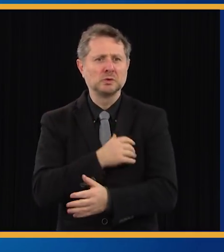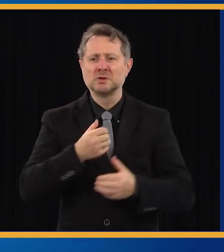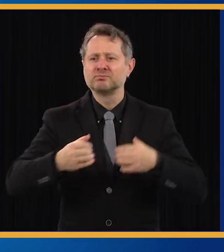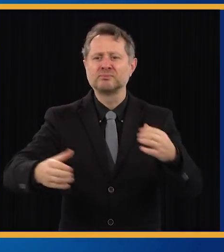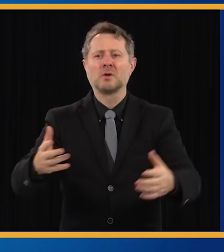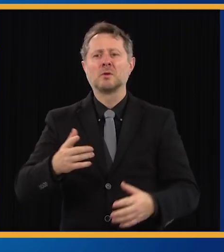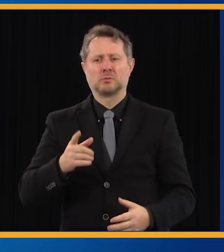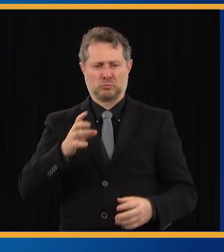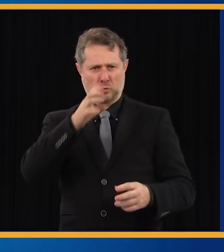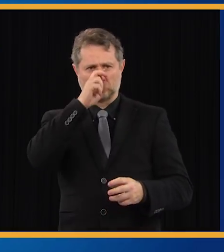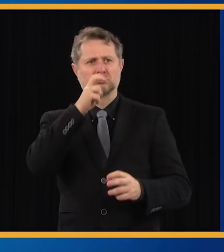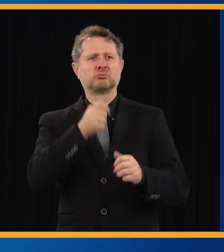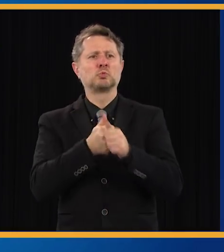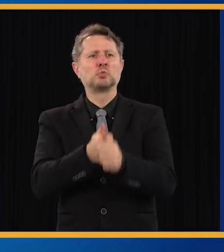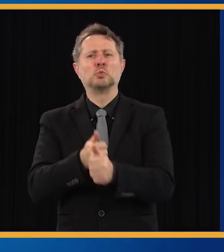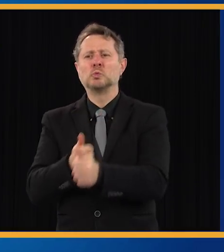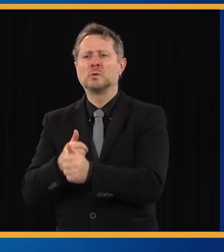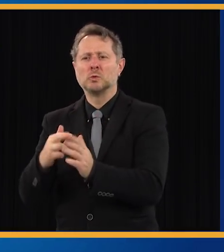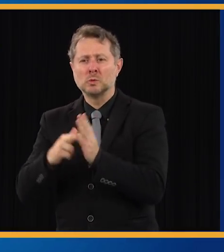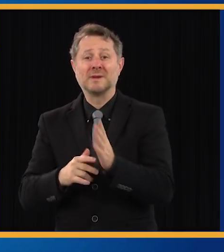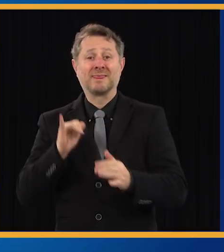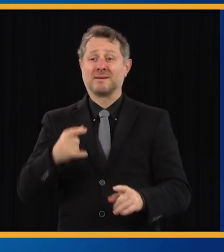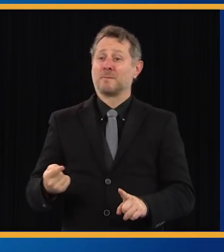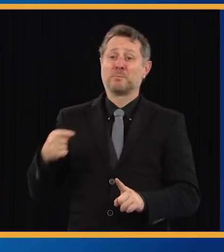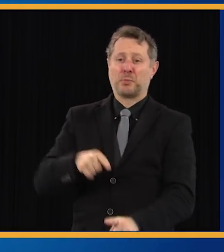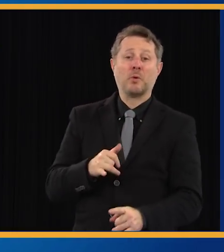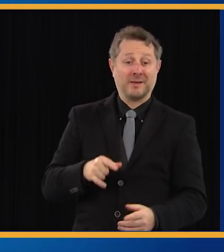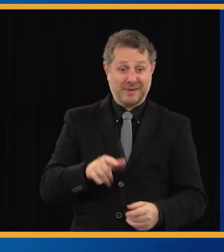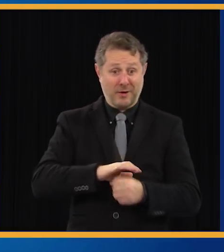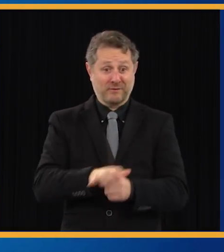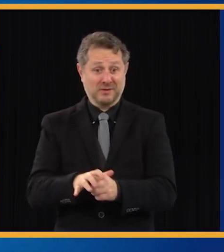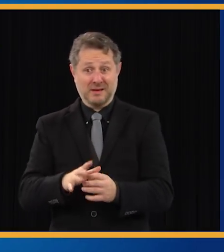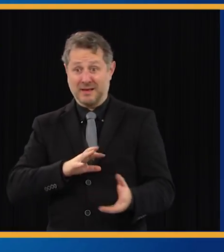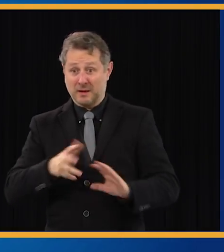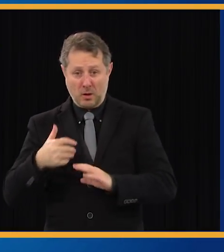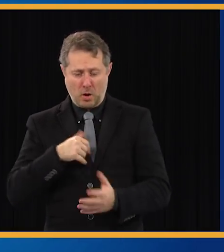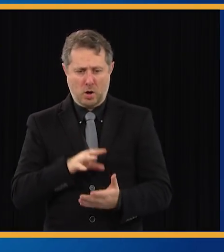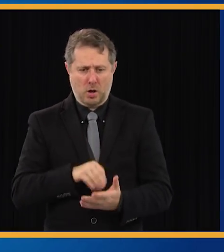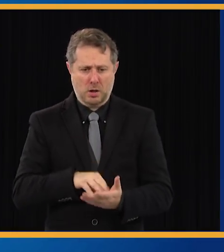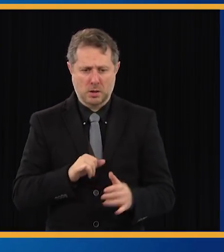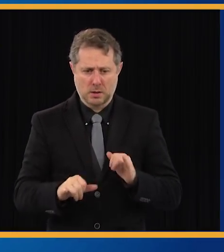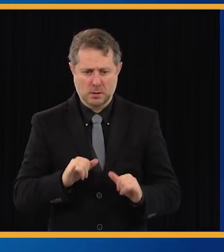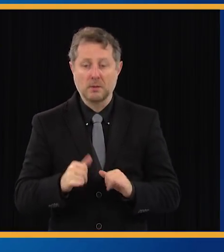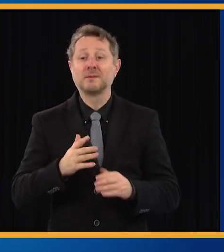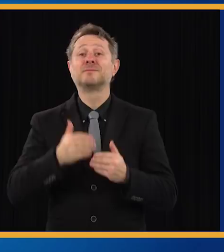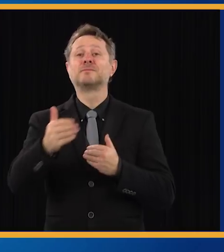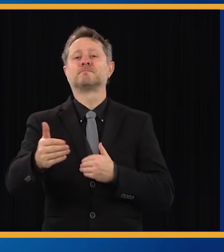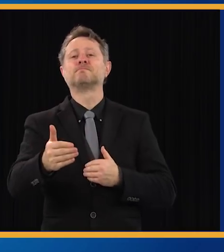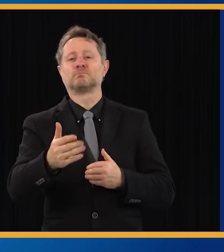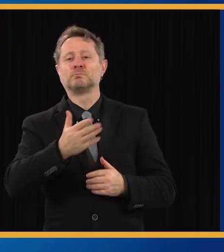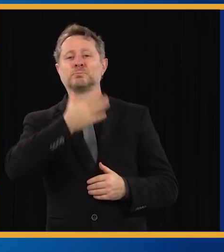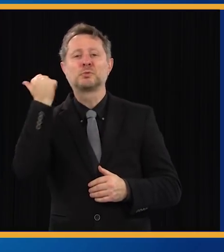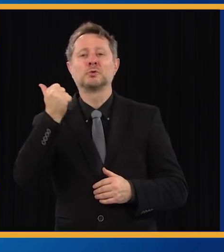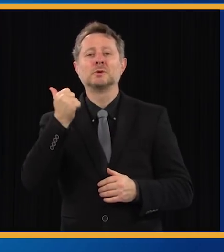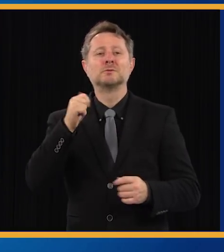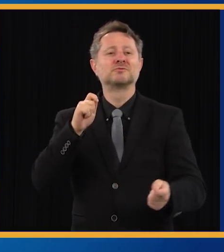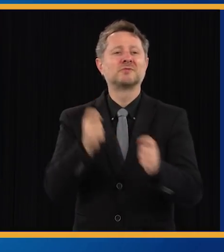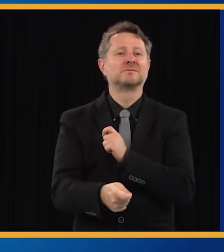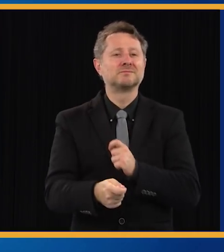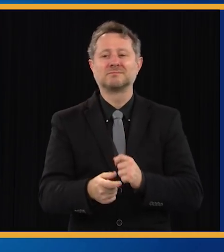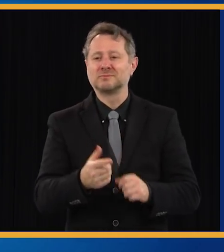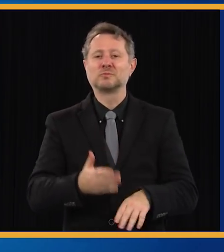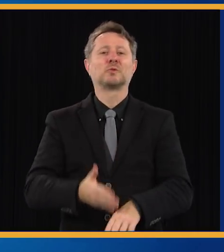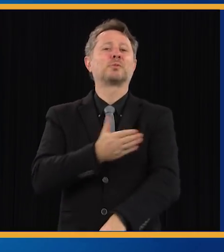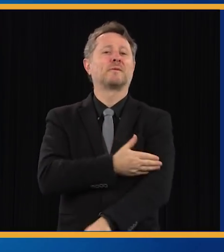that process that we have to go through here. What did we learn? How do we change? How do we improve? We